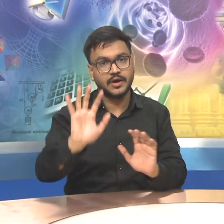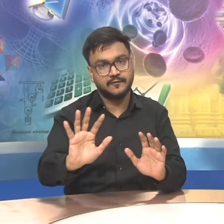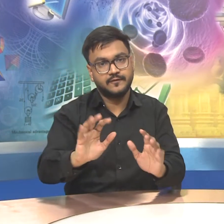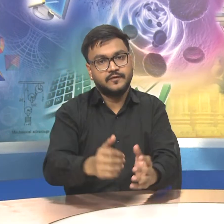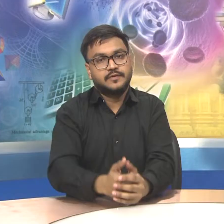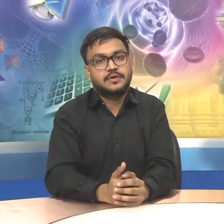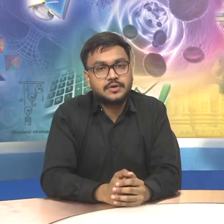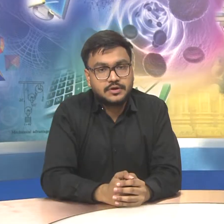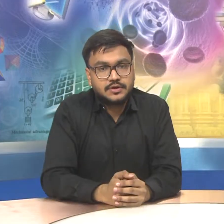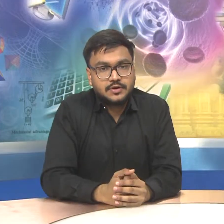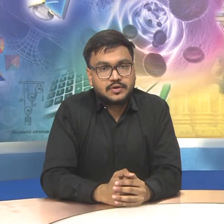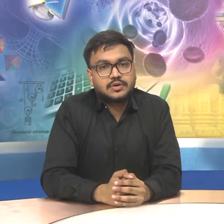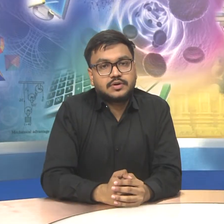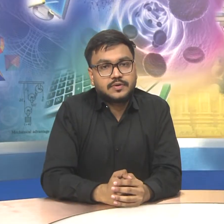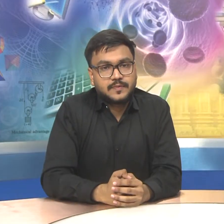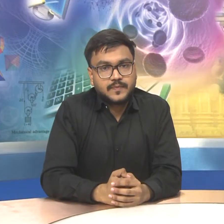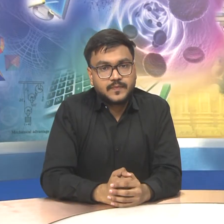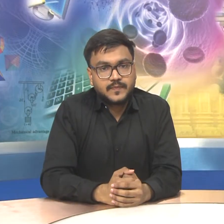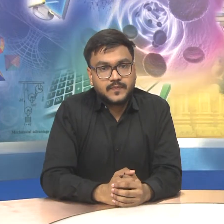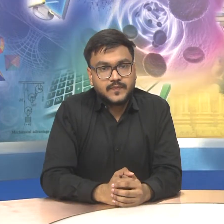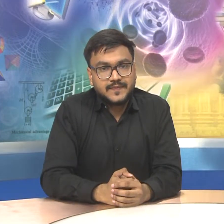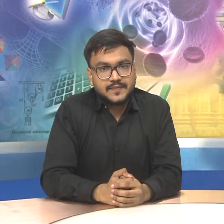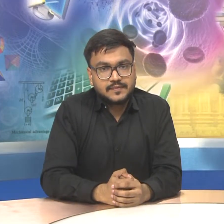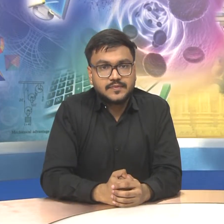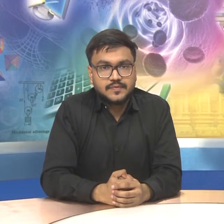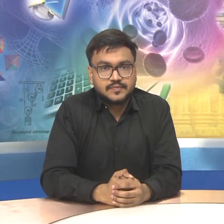courts, High Court and Supreme Court.